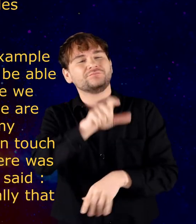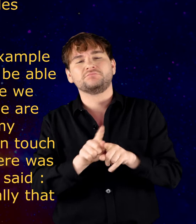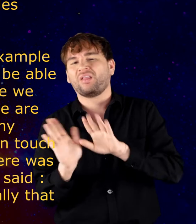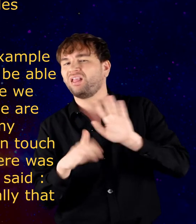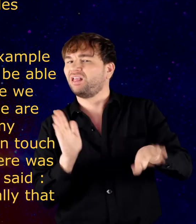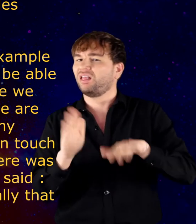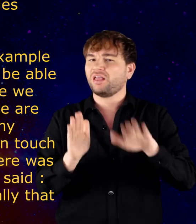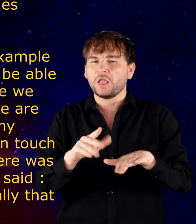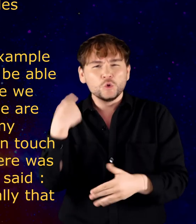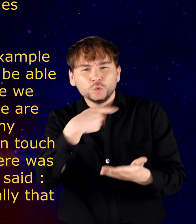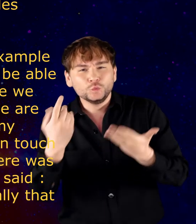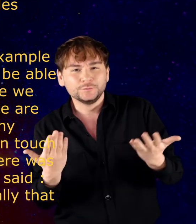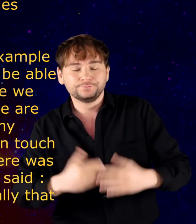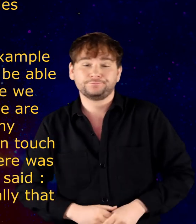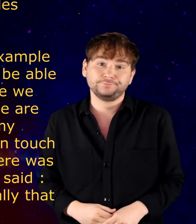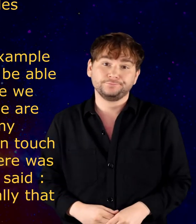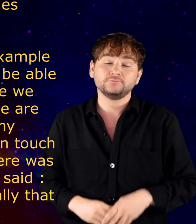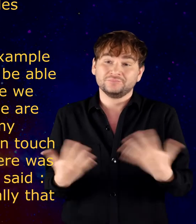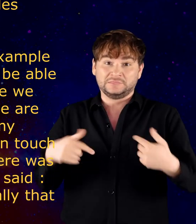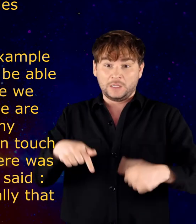It's actually amazing times